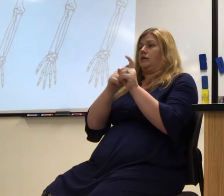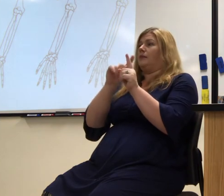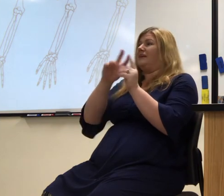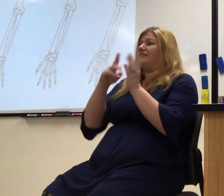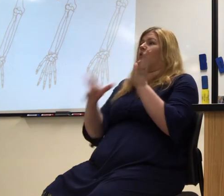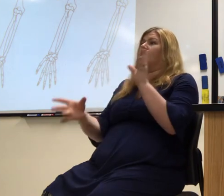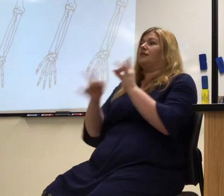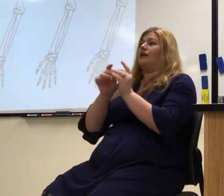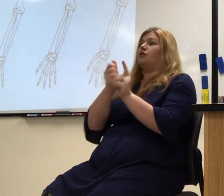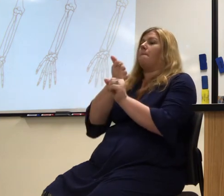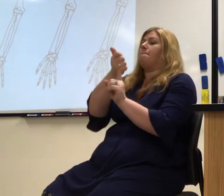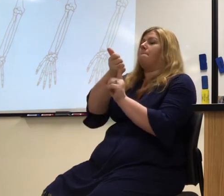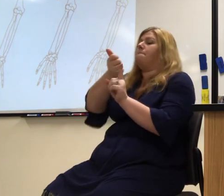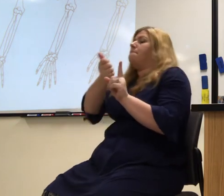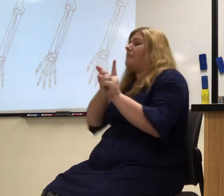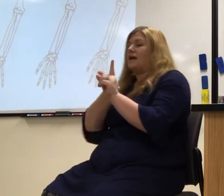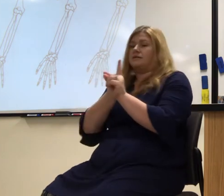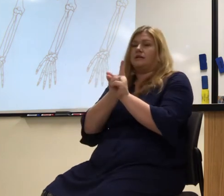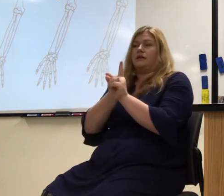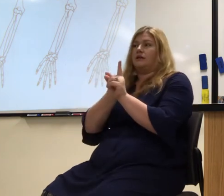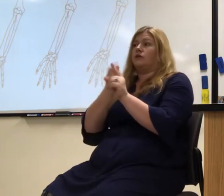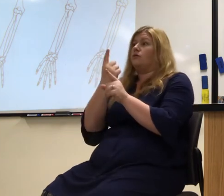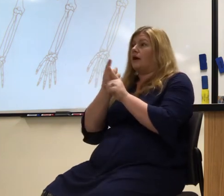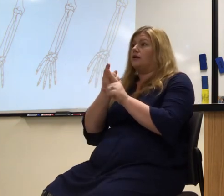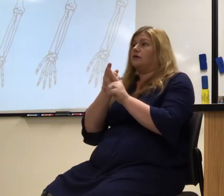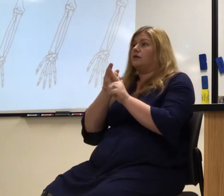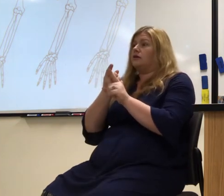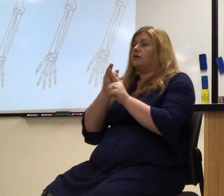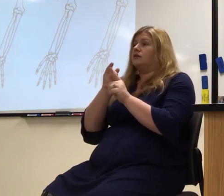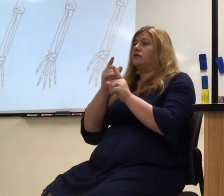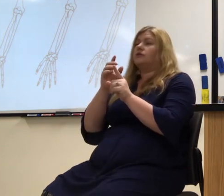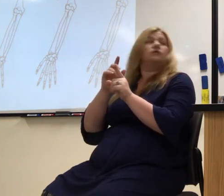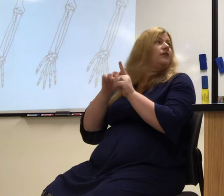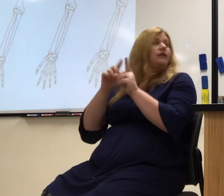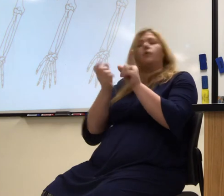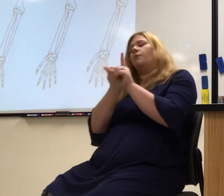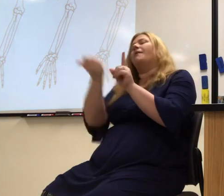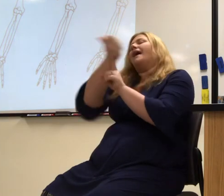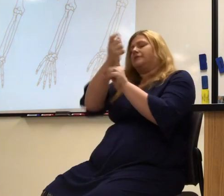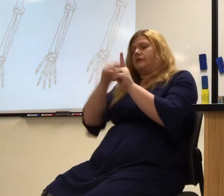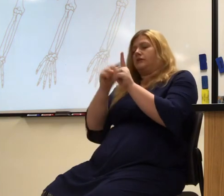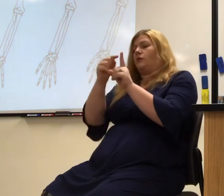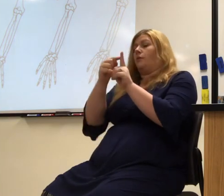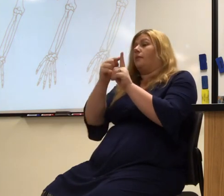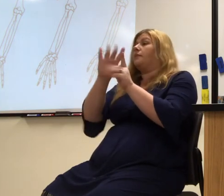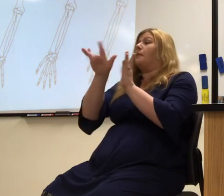it attaches on this phalange. That's your middle phalange, okay?